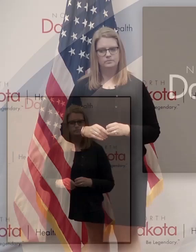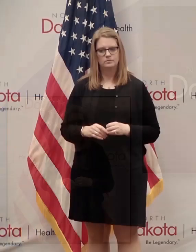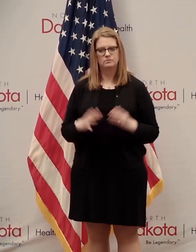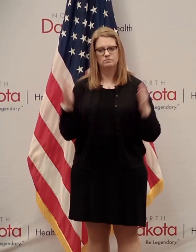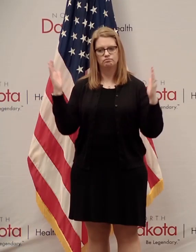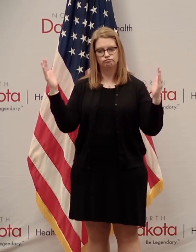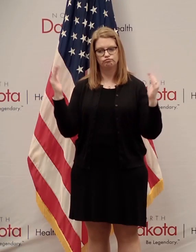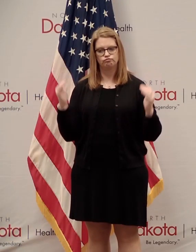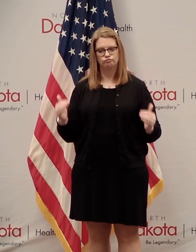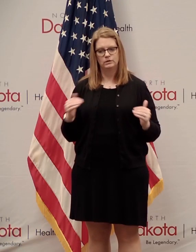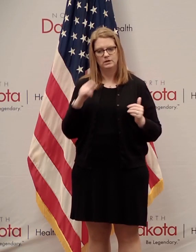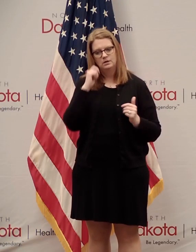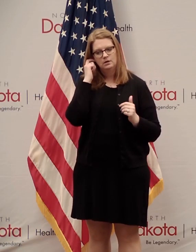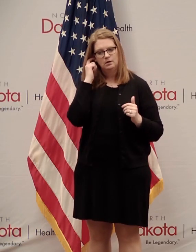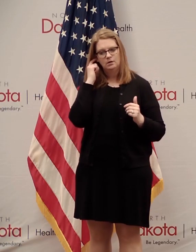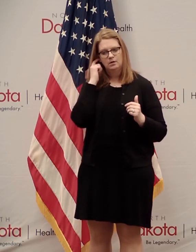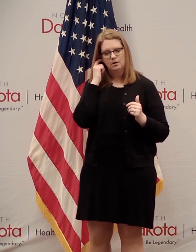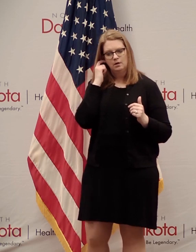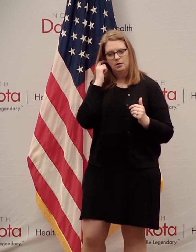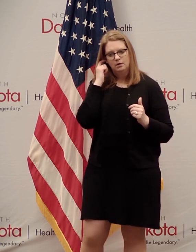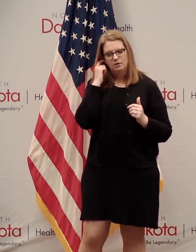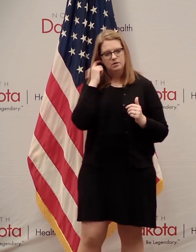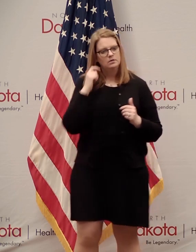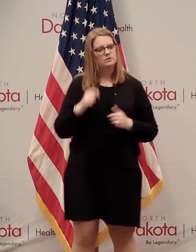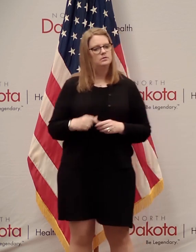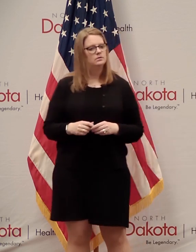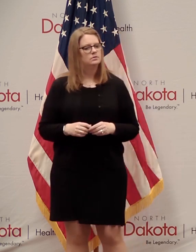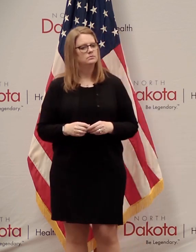Next topic is